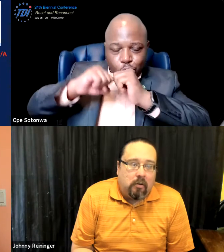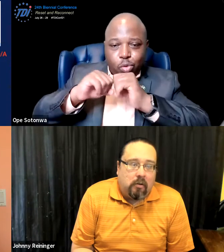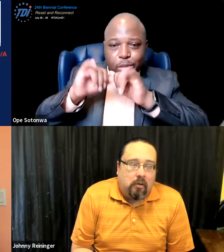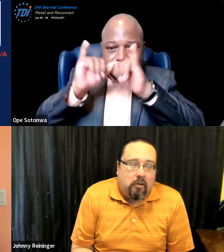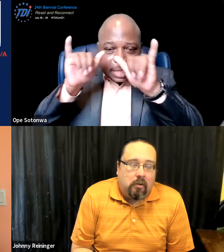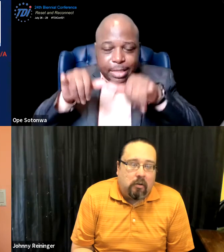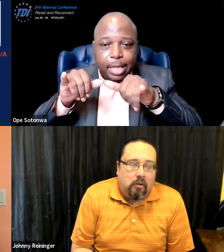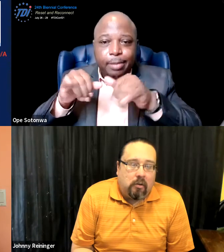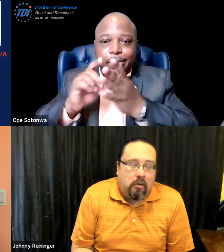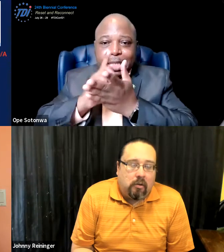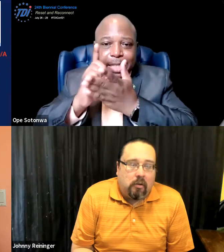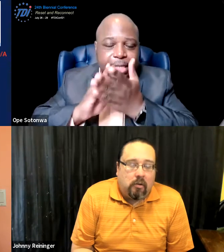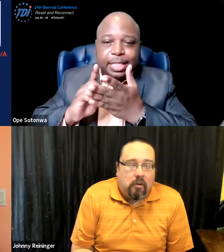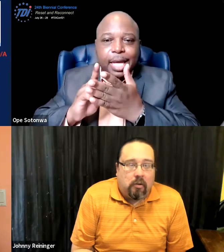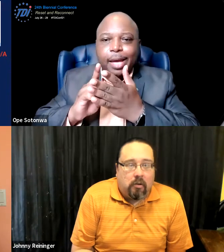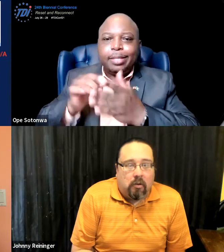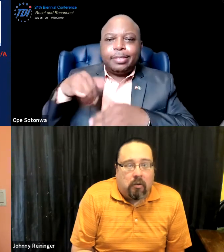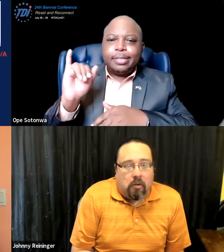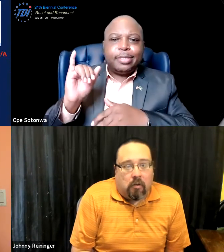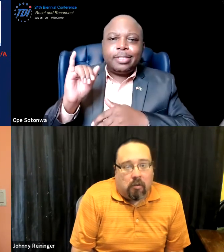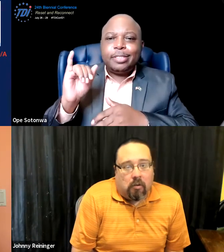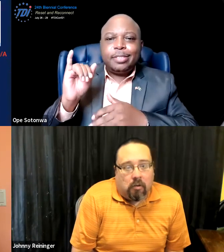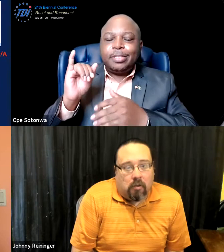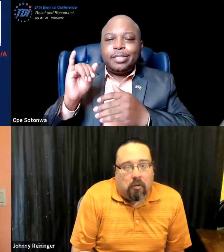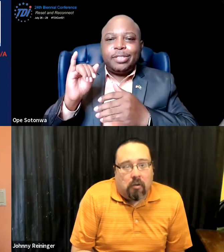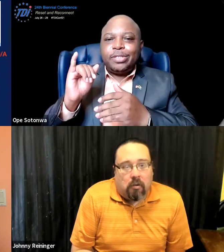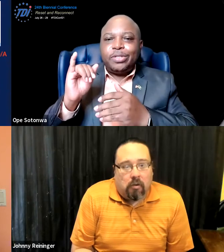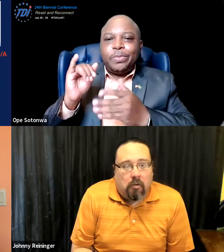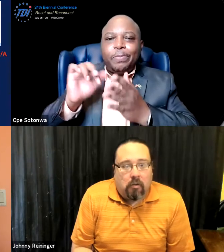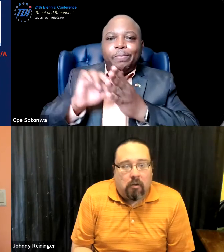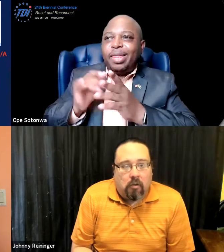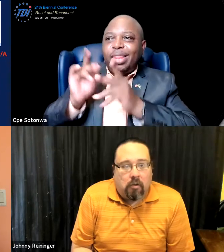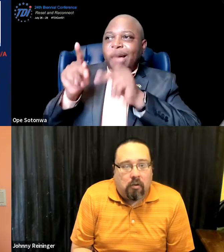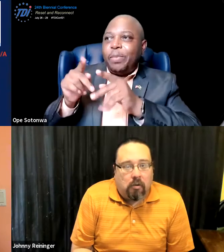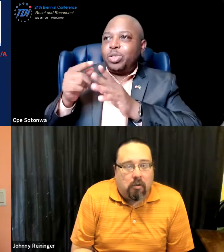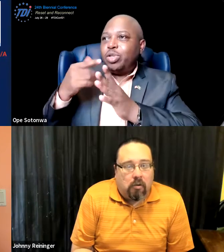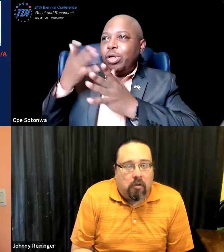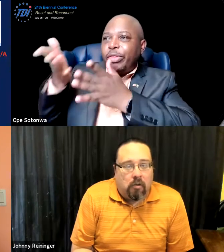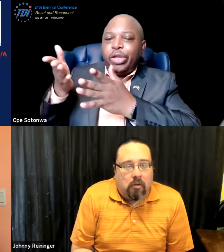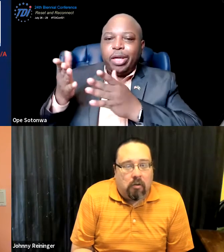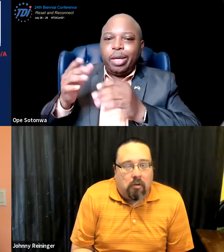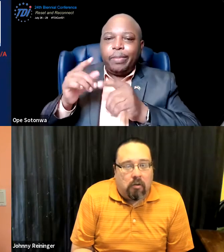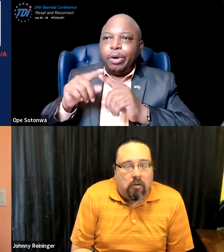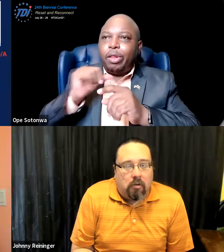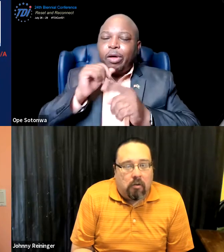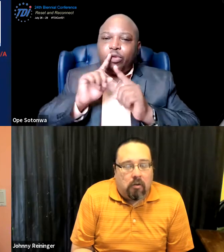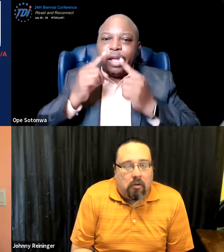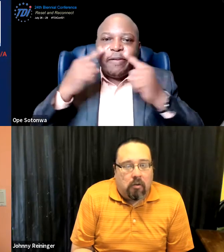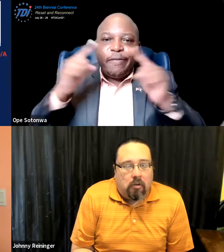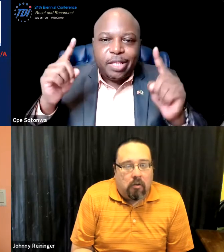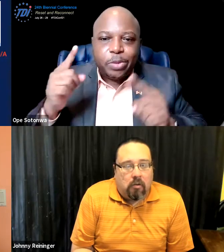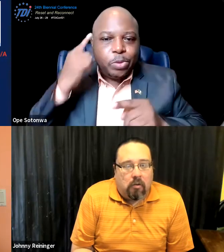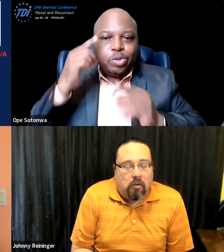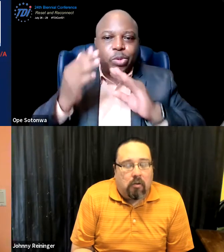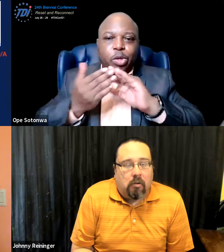community. But the structure and the system that's in place at the time is already designed. That means the person's